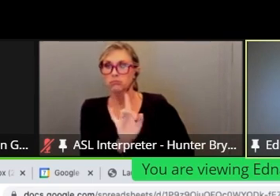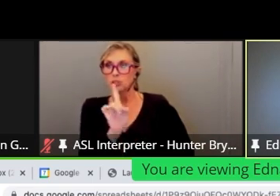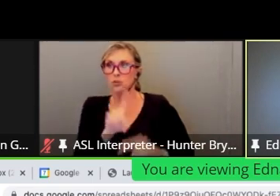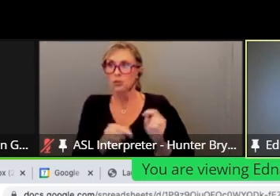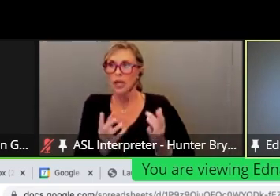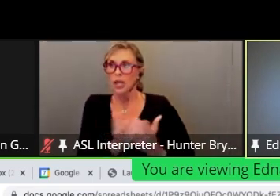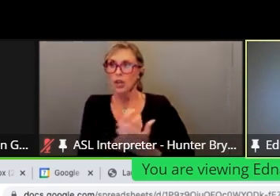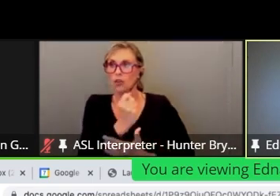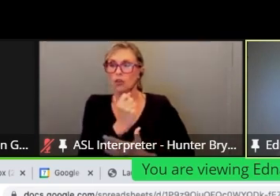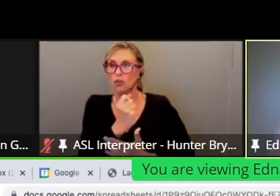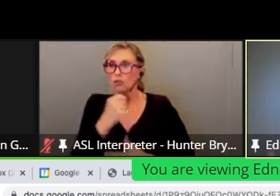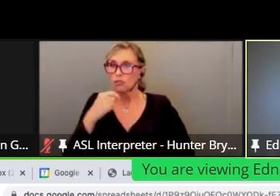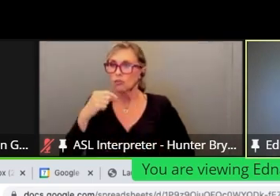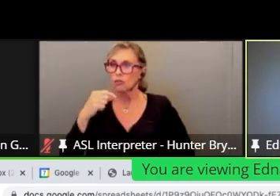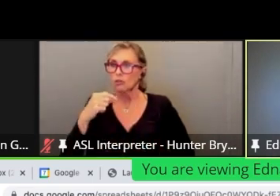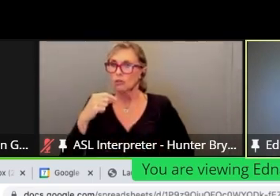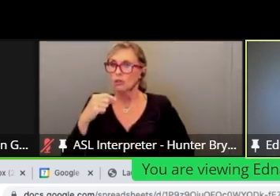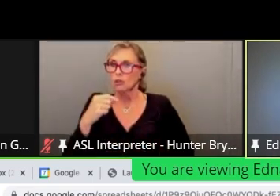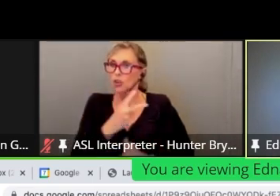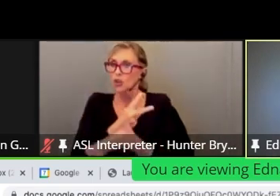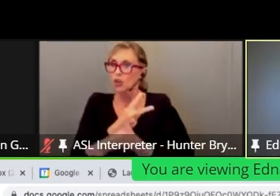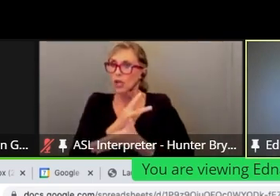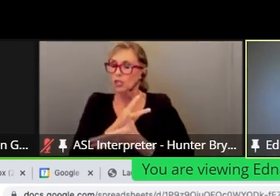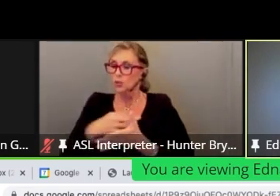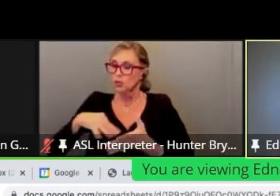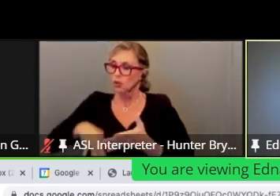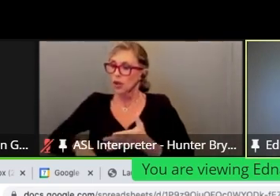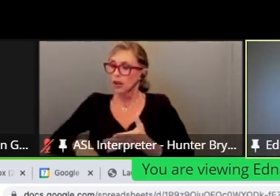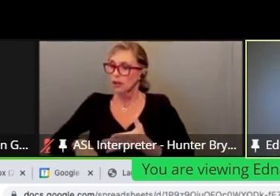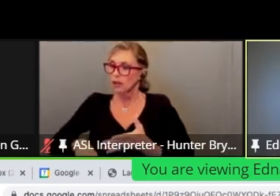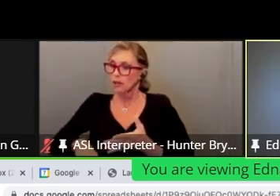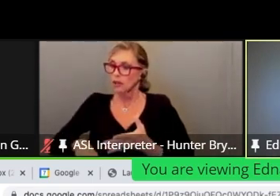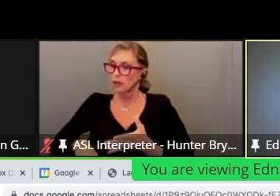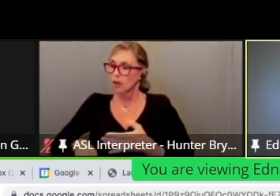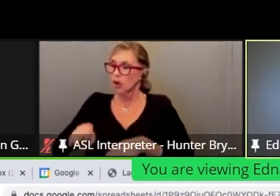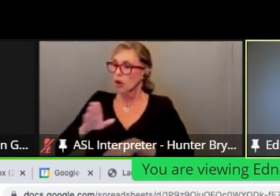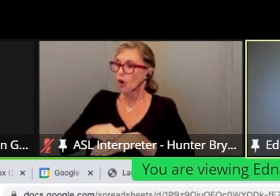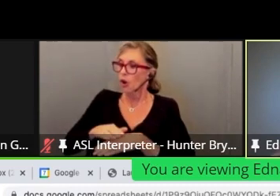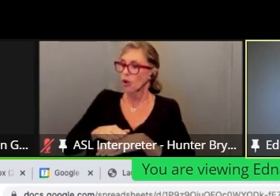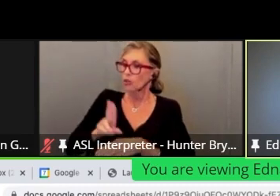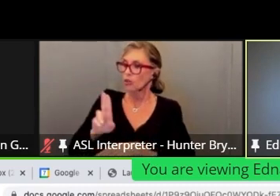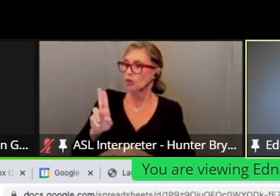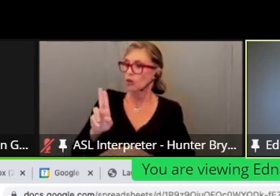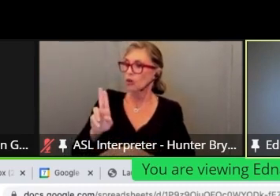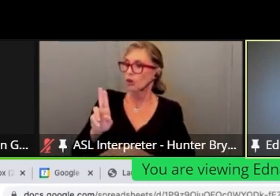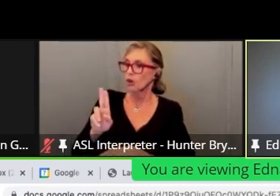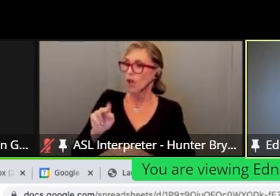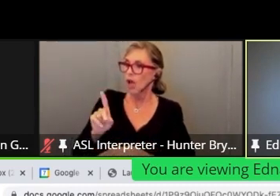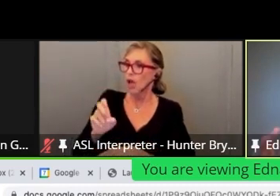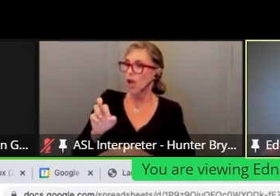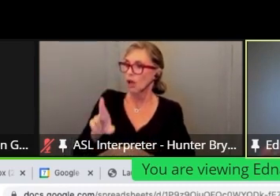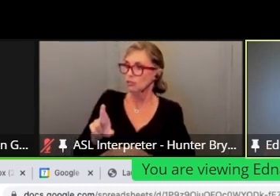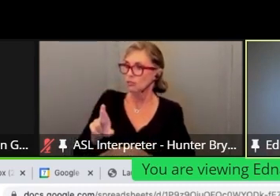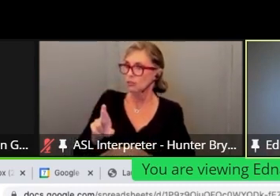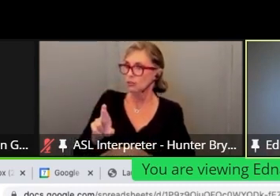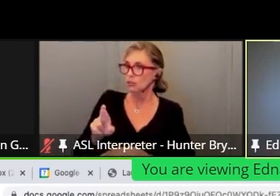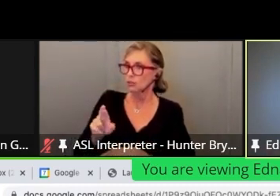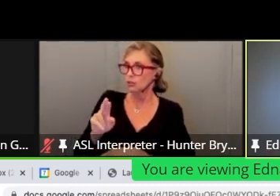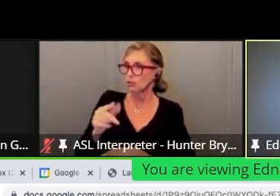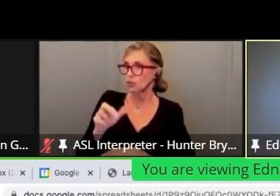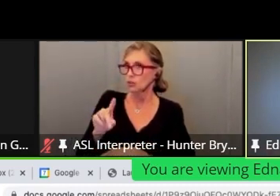on your undergraduate degree plan. It doesn't really have to be on the degree plan, and